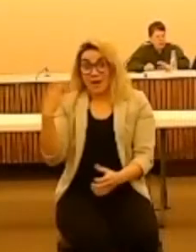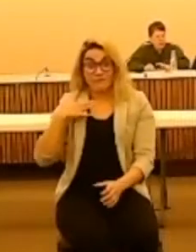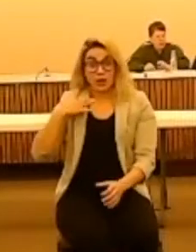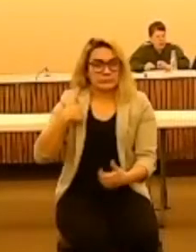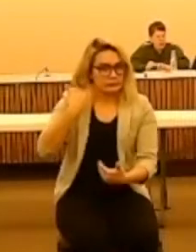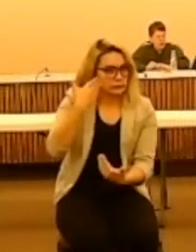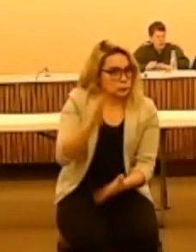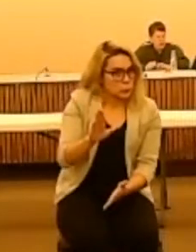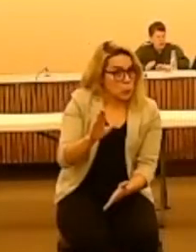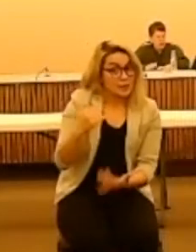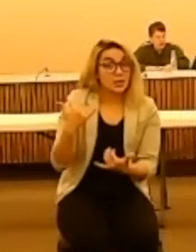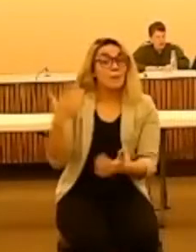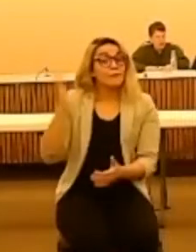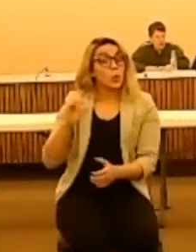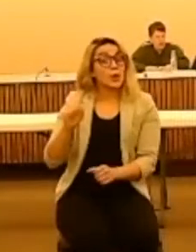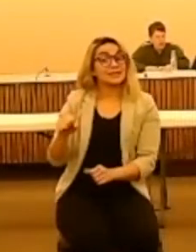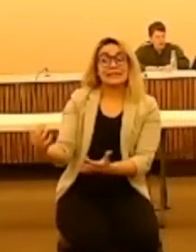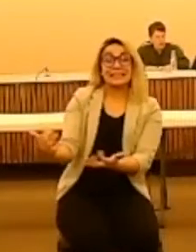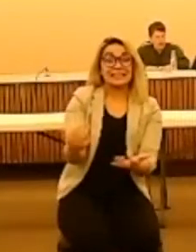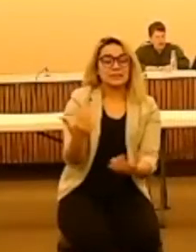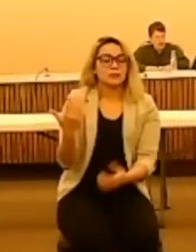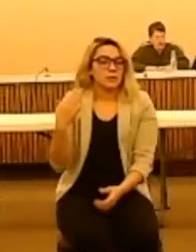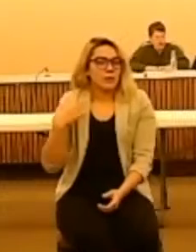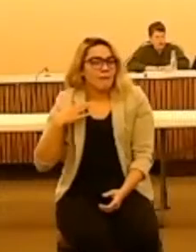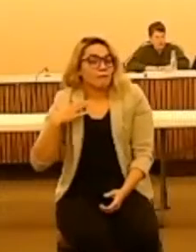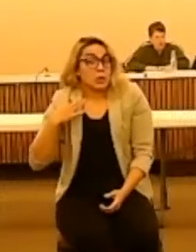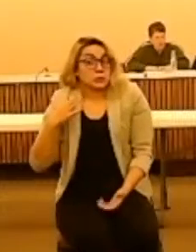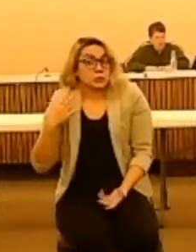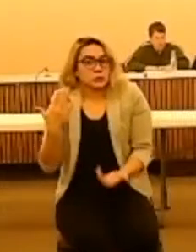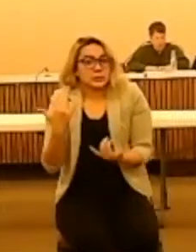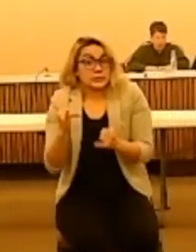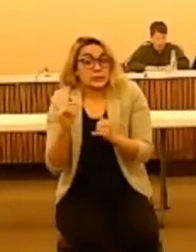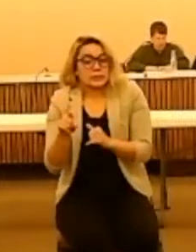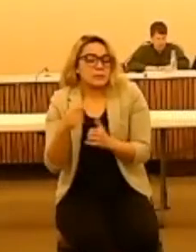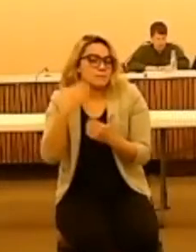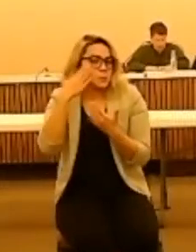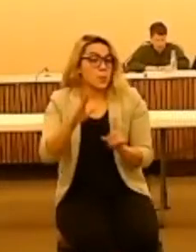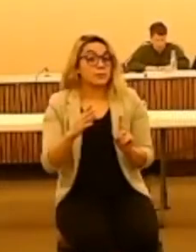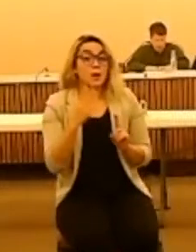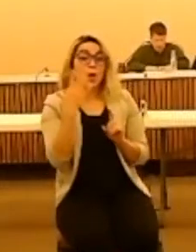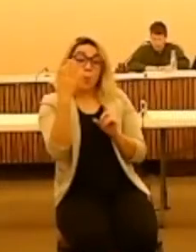You can, again, send something to, if you're interested in volunteering, you can contact me at